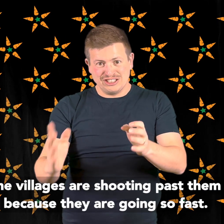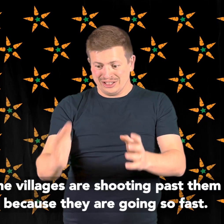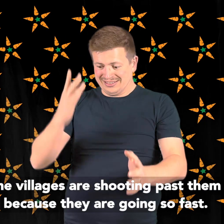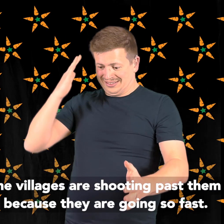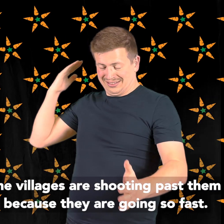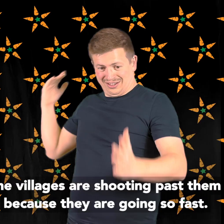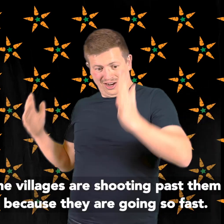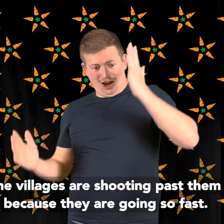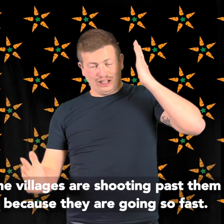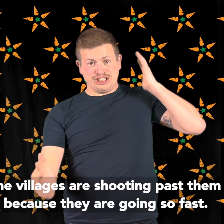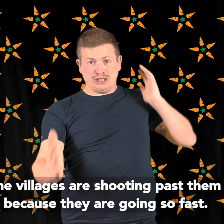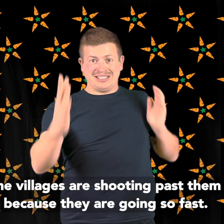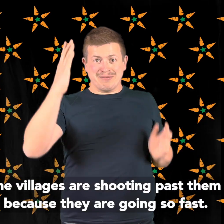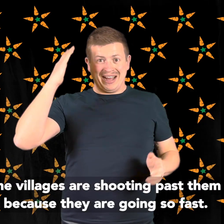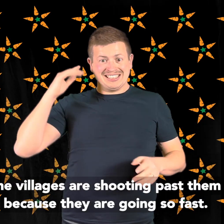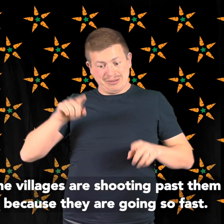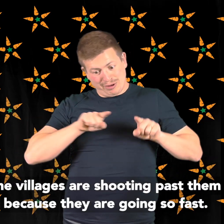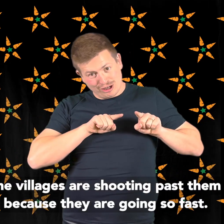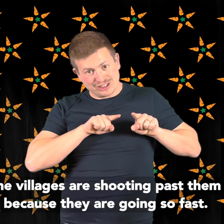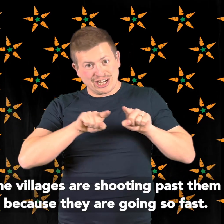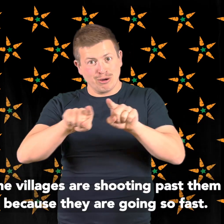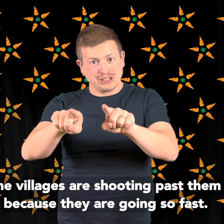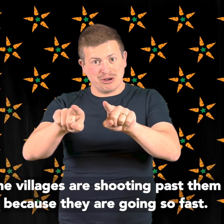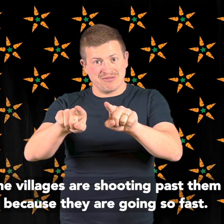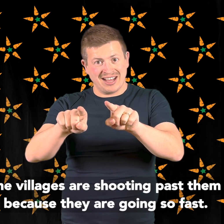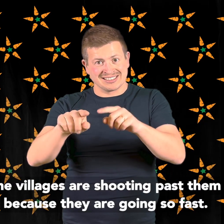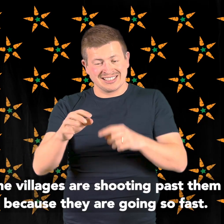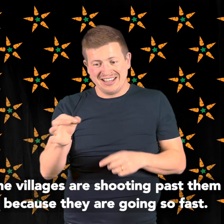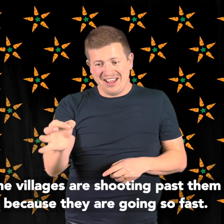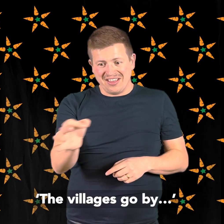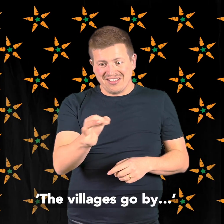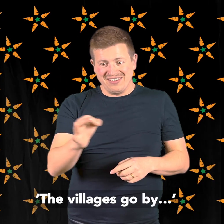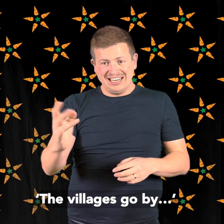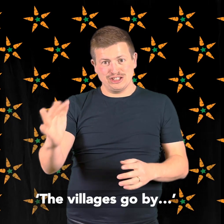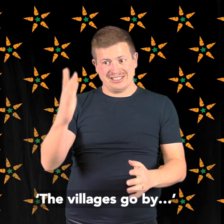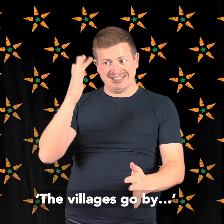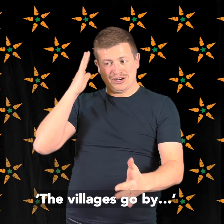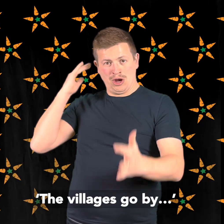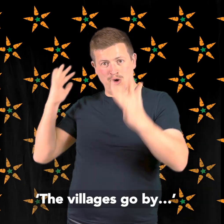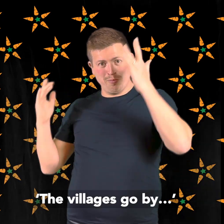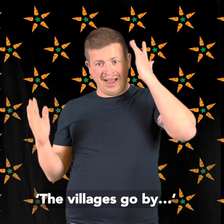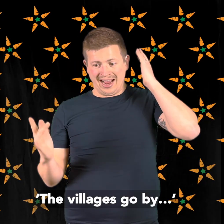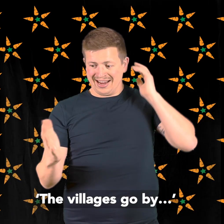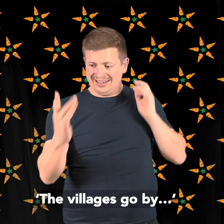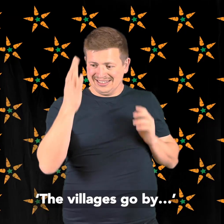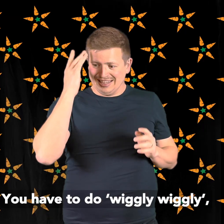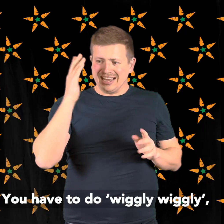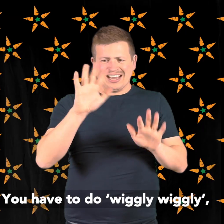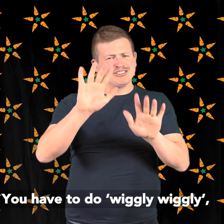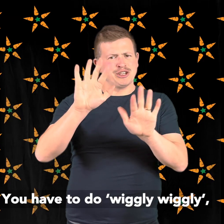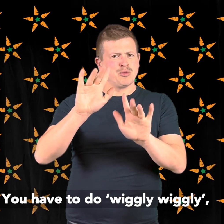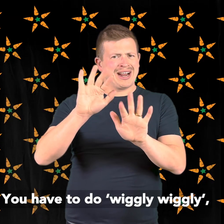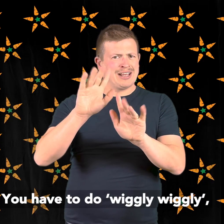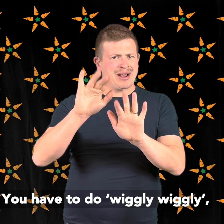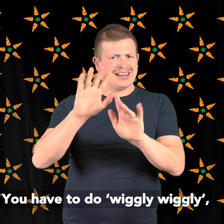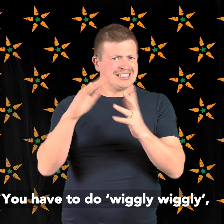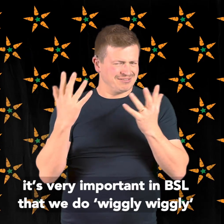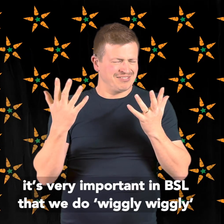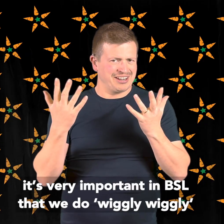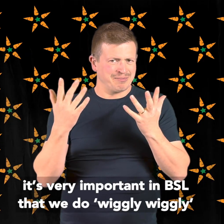villagers are shooting past them because they're going so fast. The villagers go by. You have to do wiggly wiggly, very